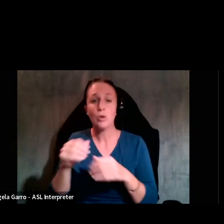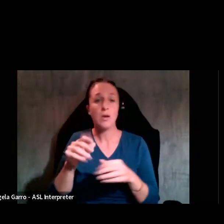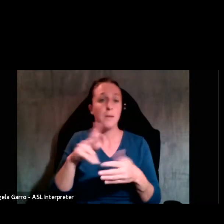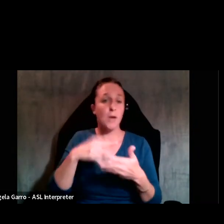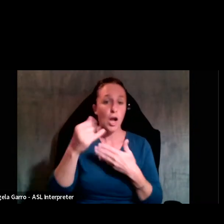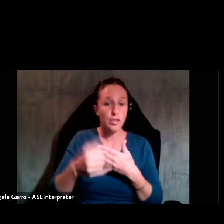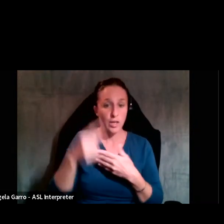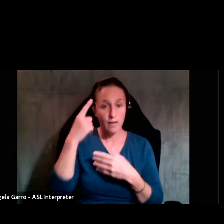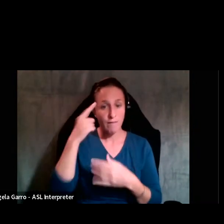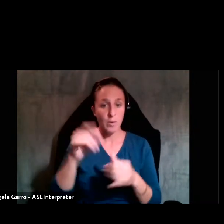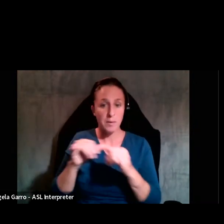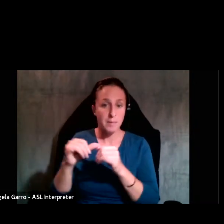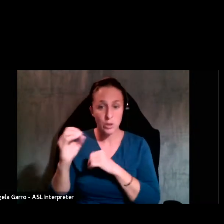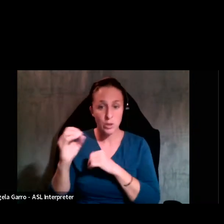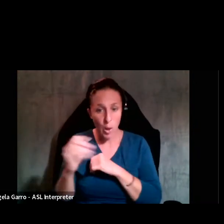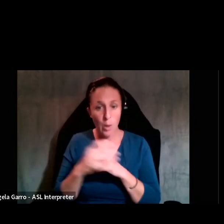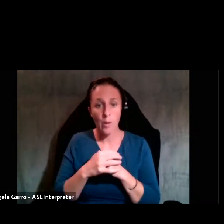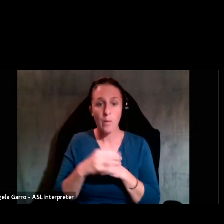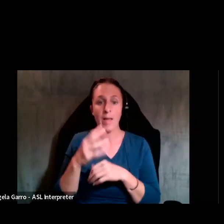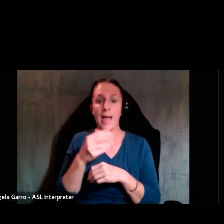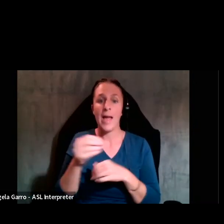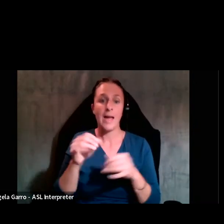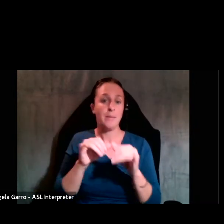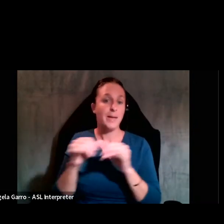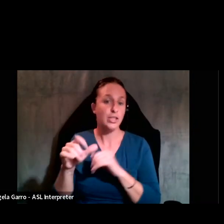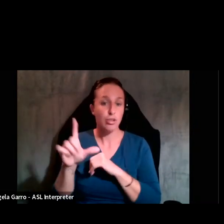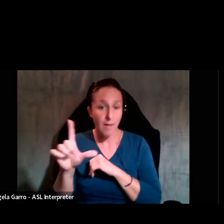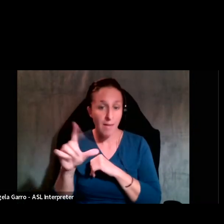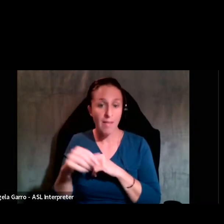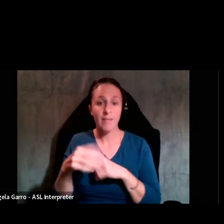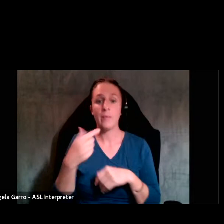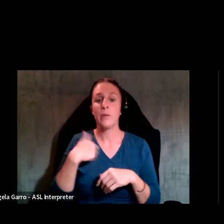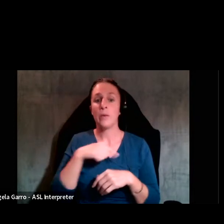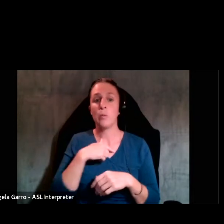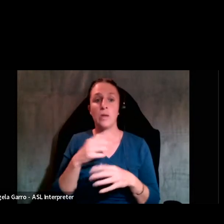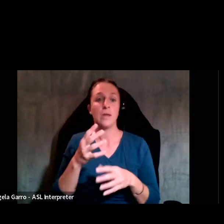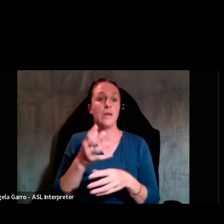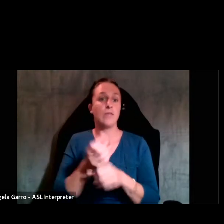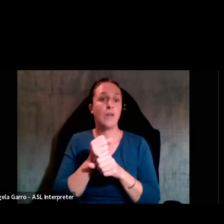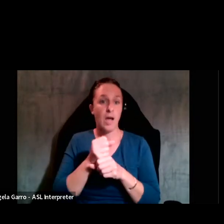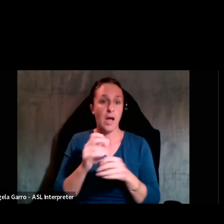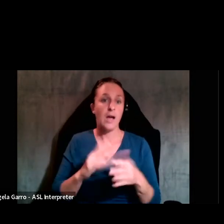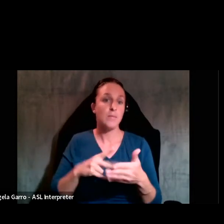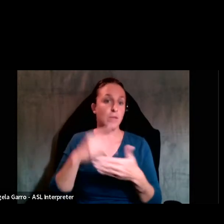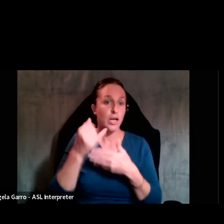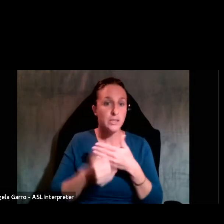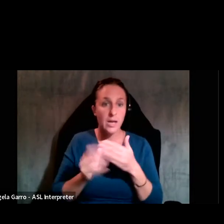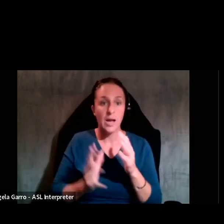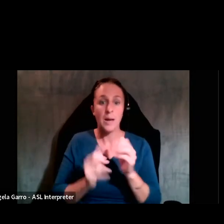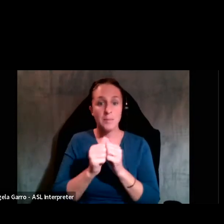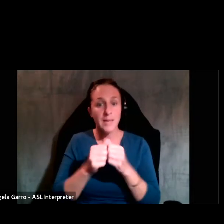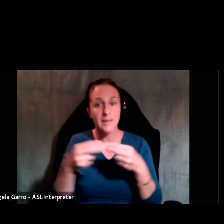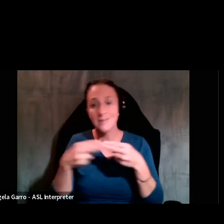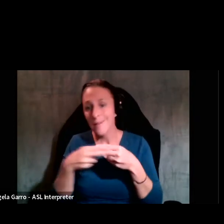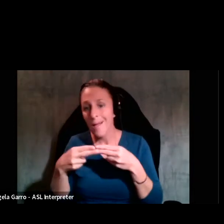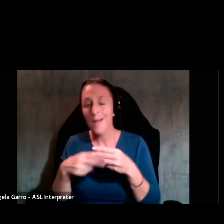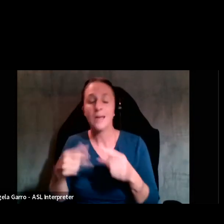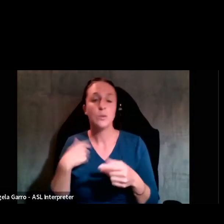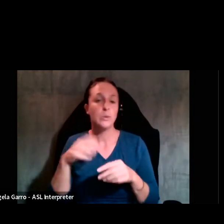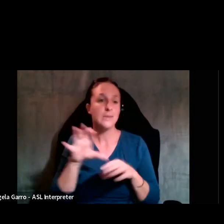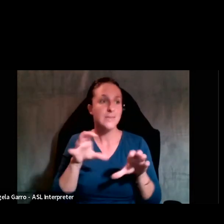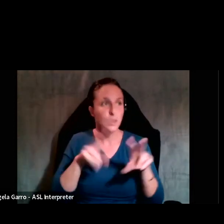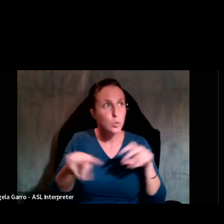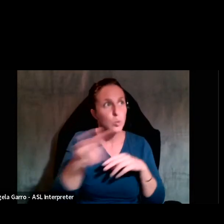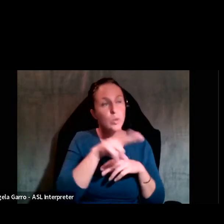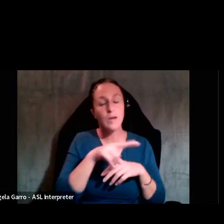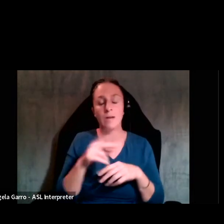O and also Measure L. And we receive project updates, slides. We also did the tour last month, but I think I already spoke about that.